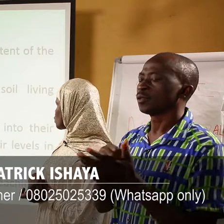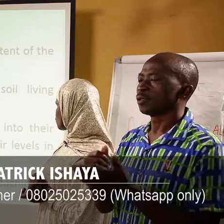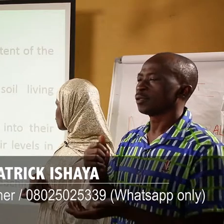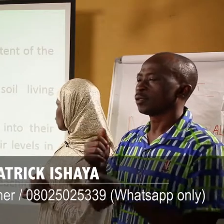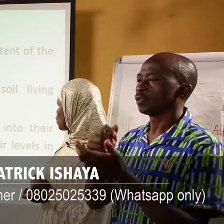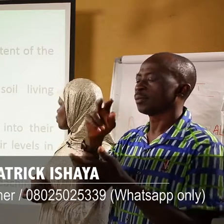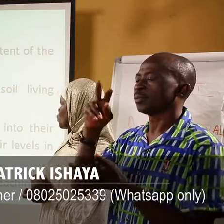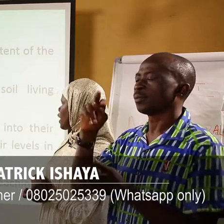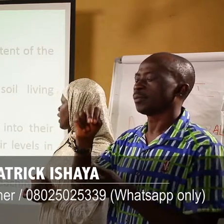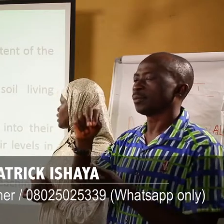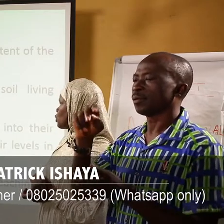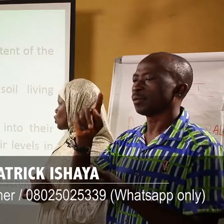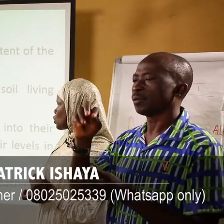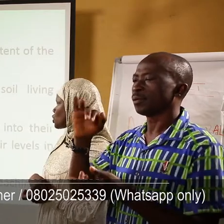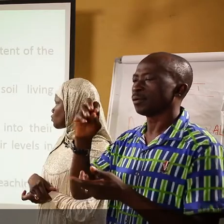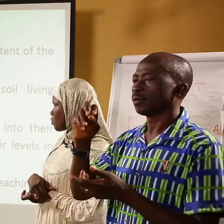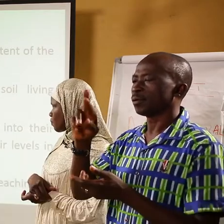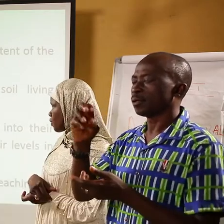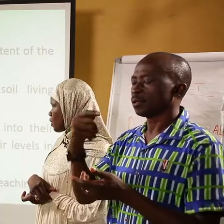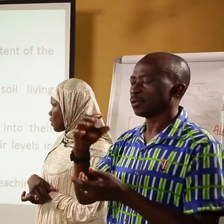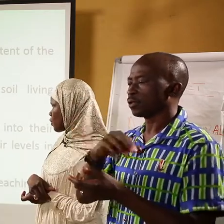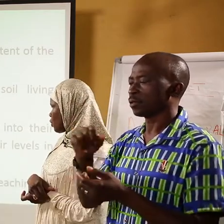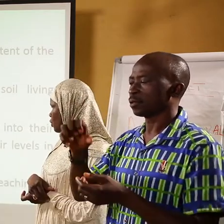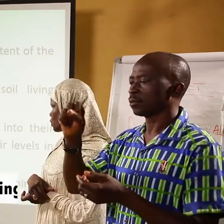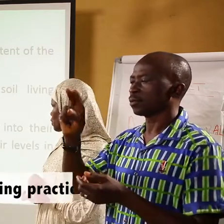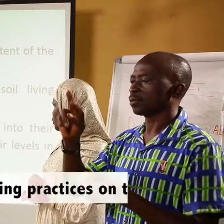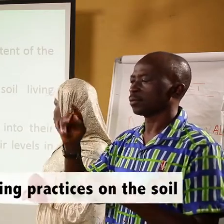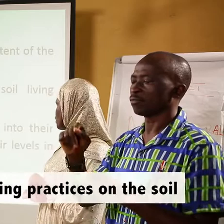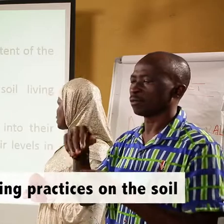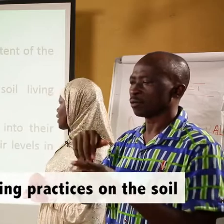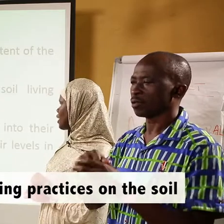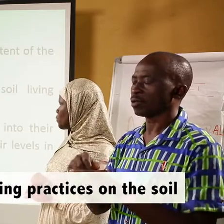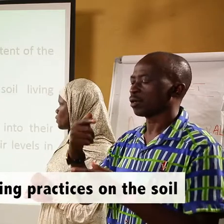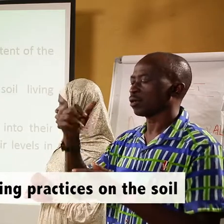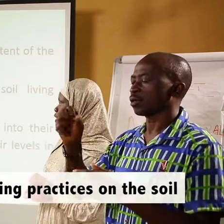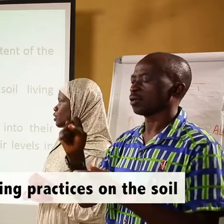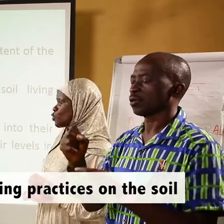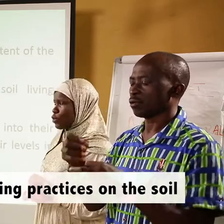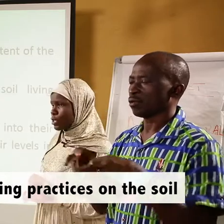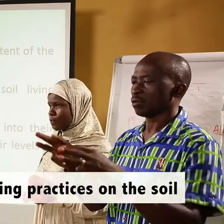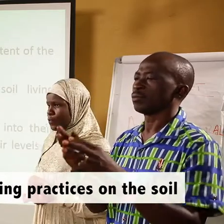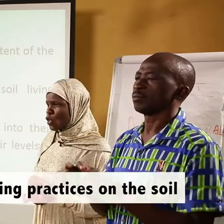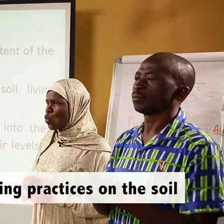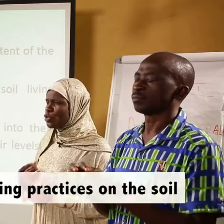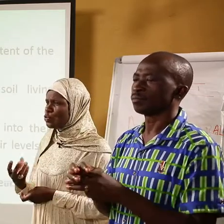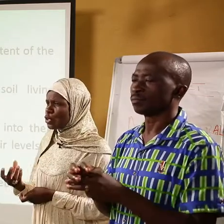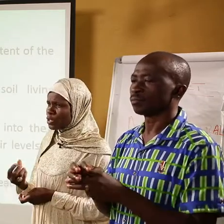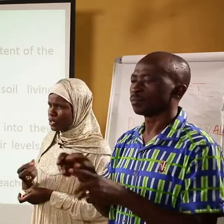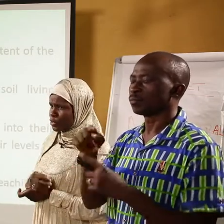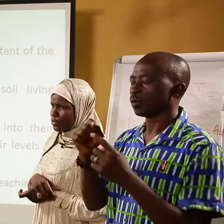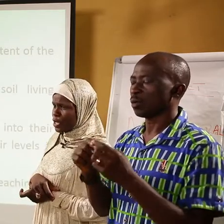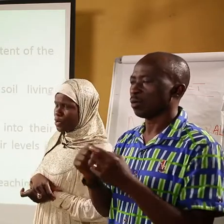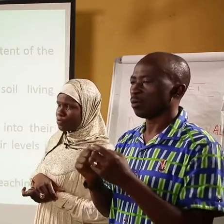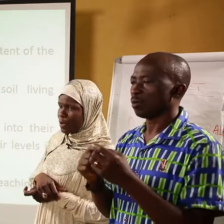nitrogen and sulfur into their gaseous form, thus reducing their levels in the soil. When you